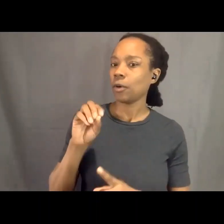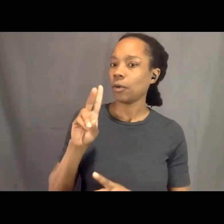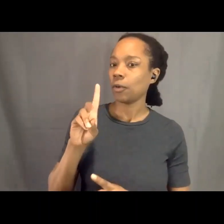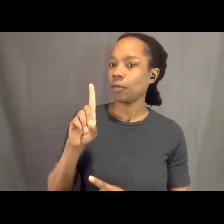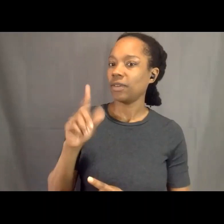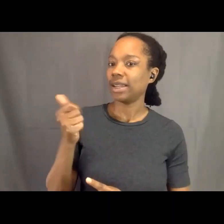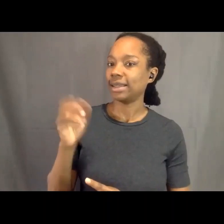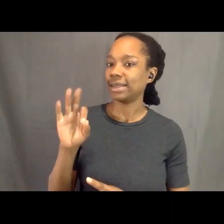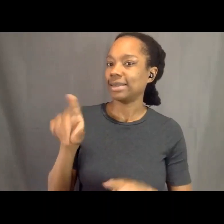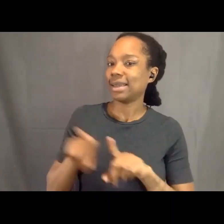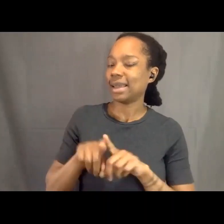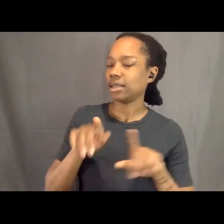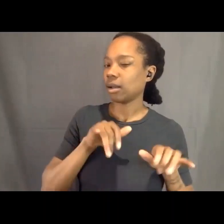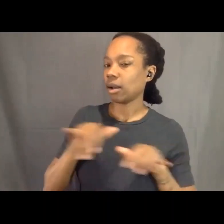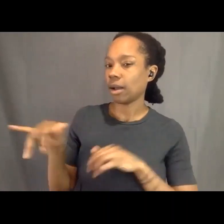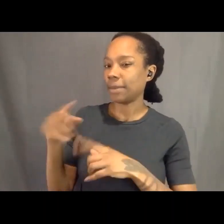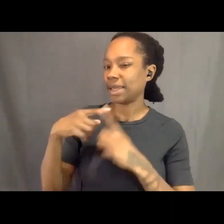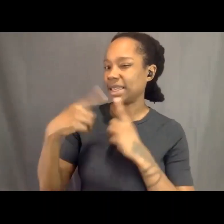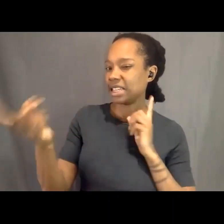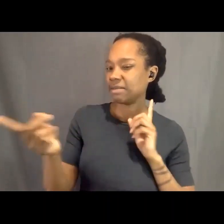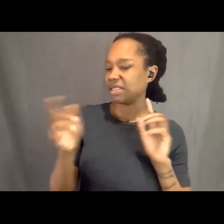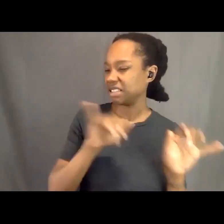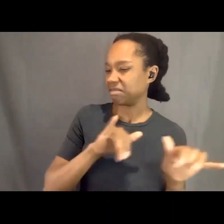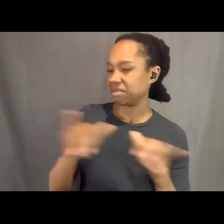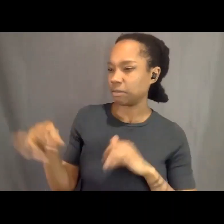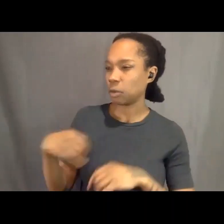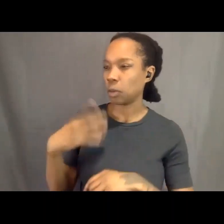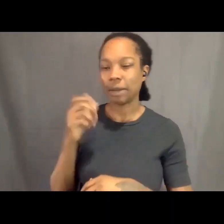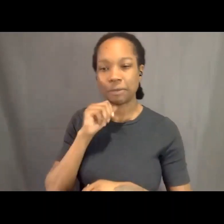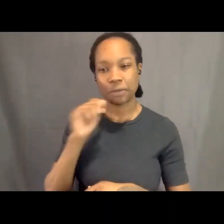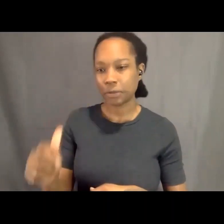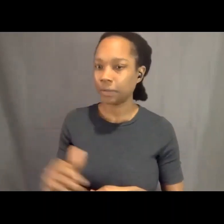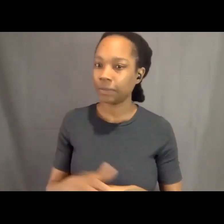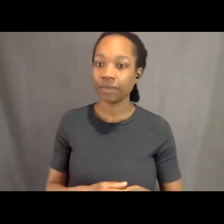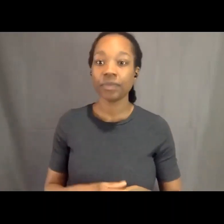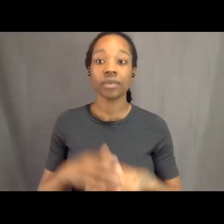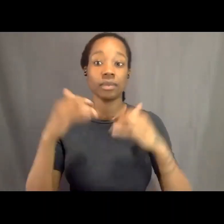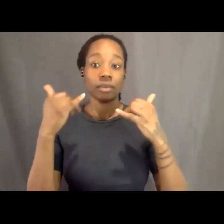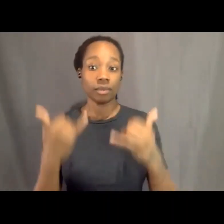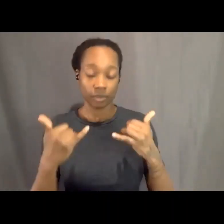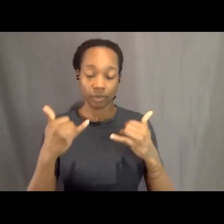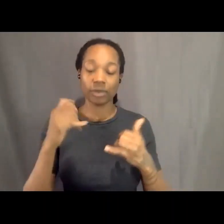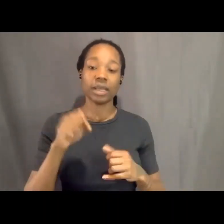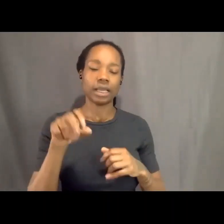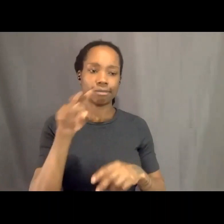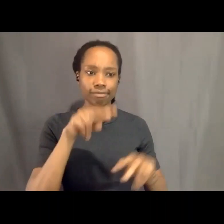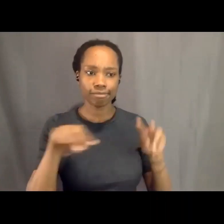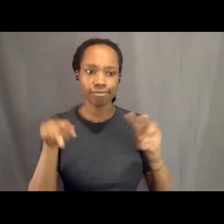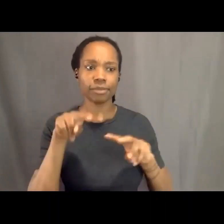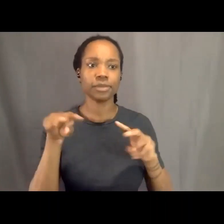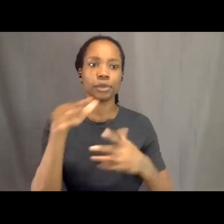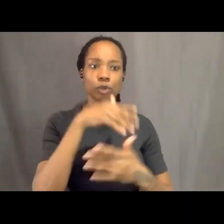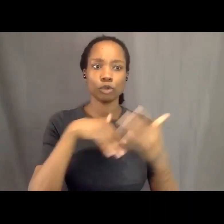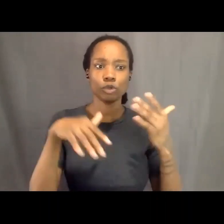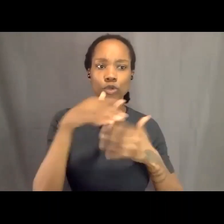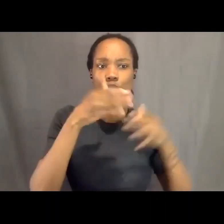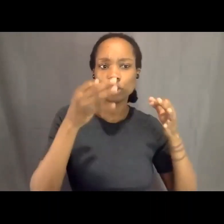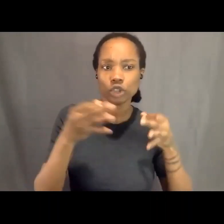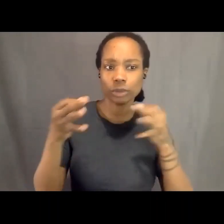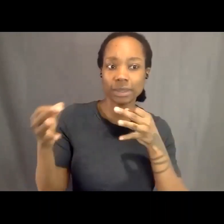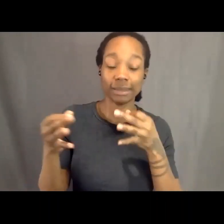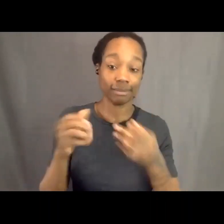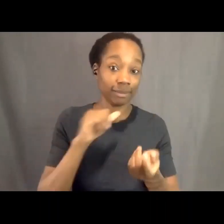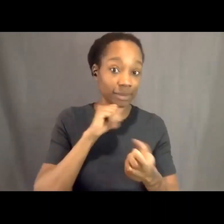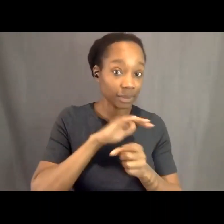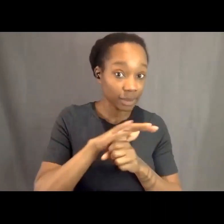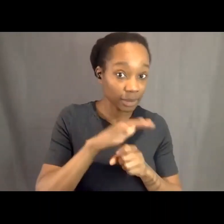well, why are they lacking behind? Then we go to social determinants. Is it because there are not enough doctors? Is it what we see is